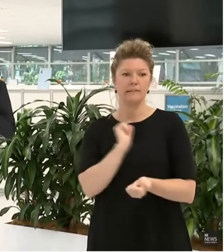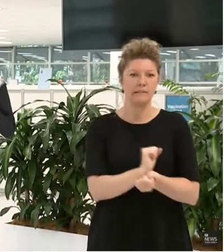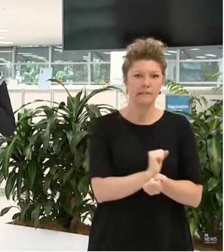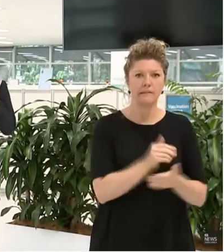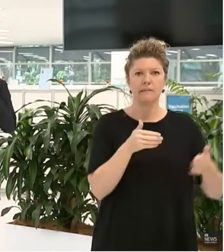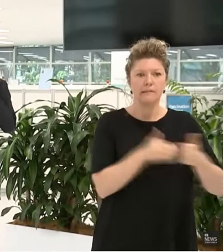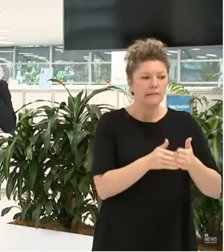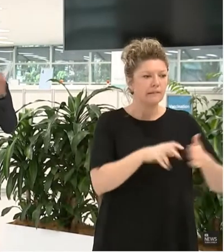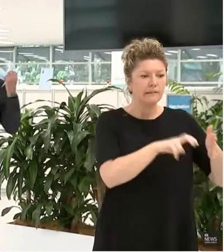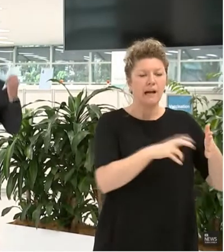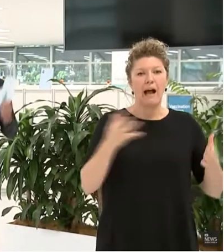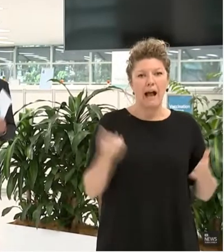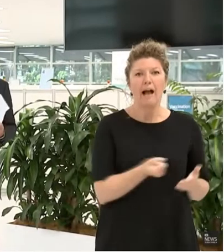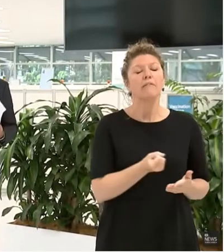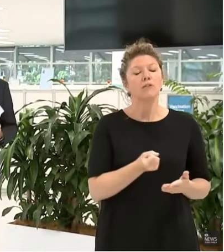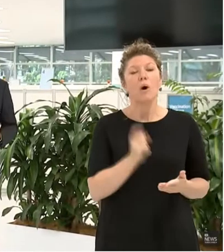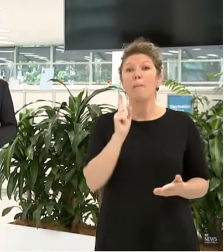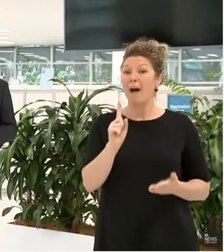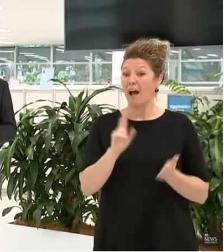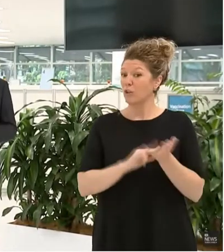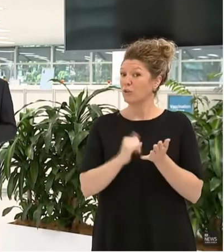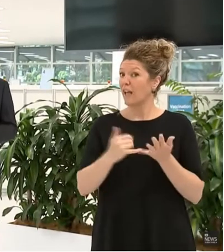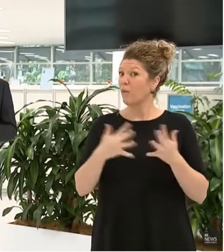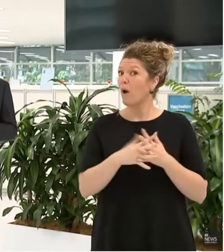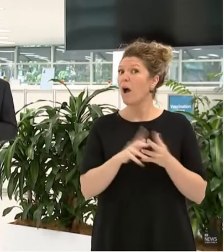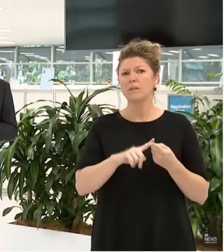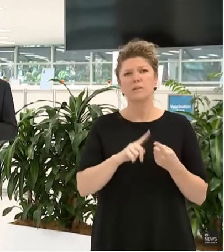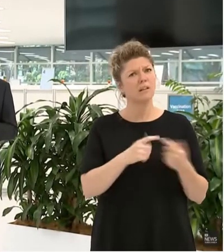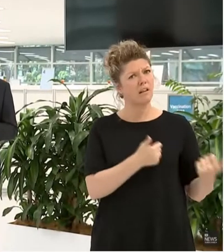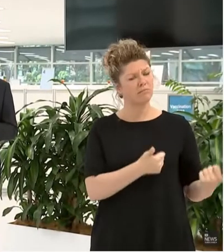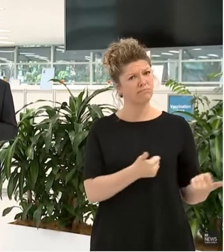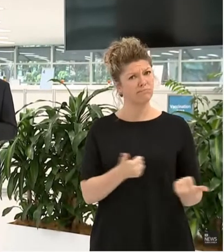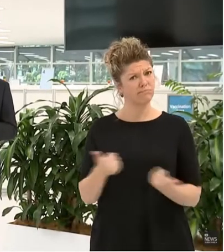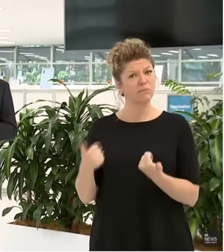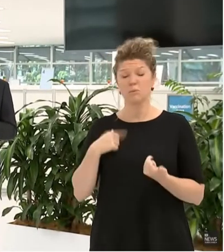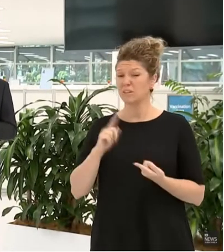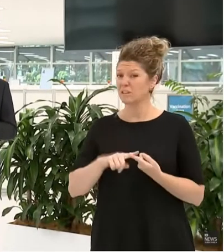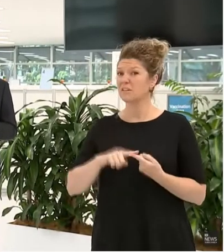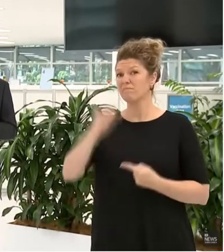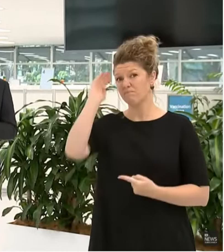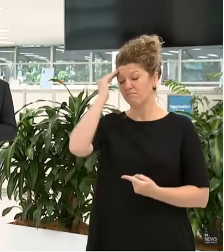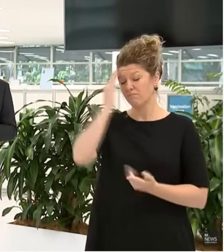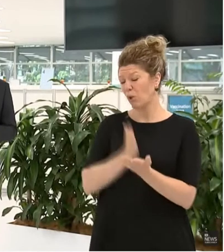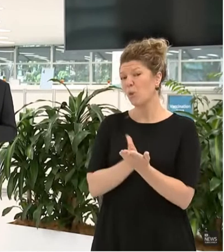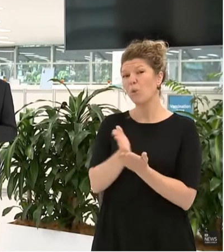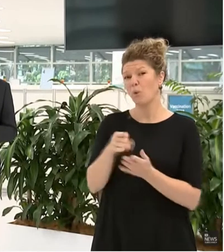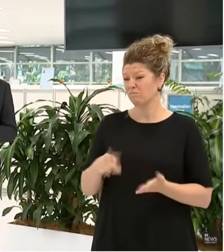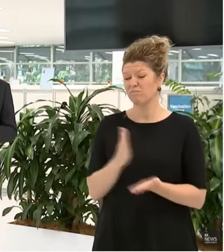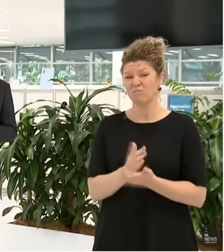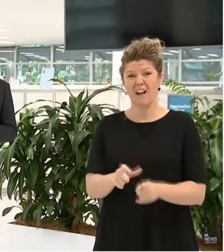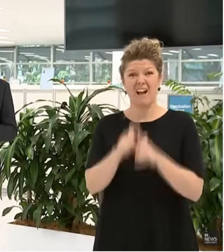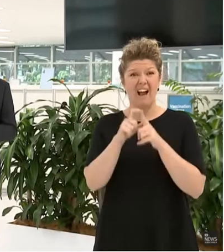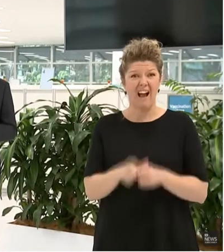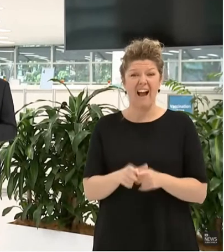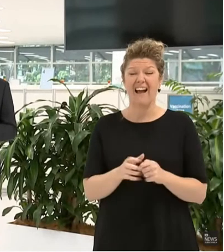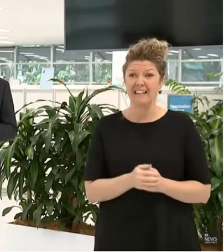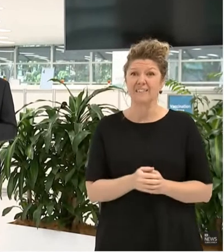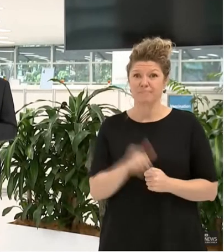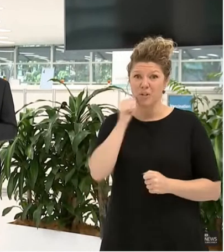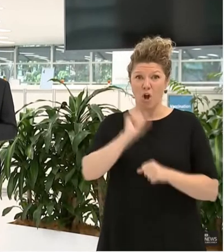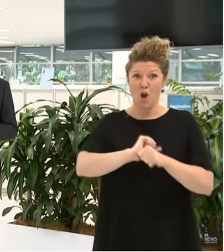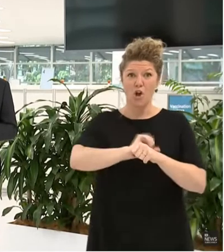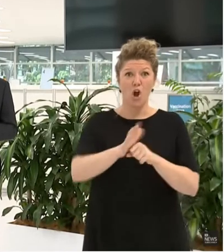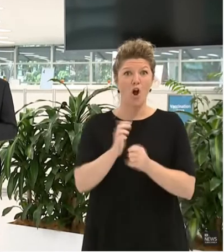that New South Wales is in a very good position. And we will stand tall during this difficult time. And as case numbers continue